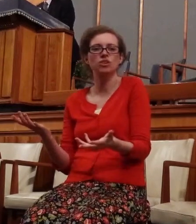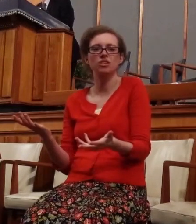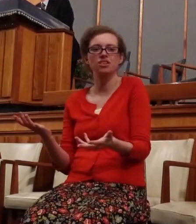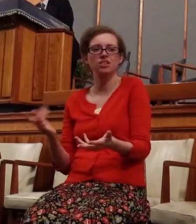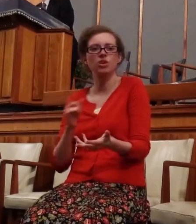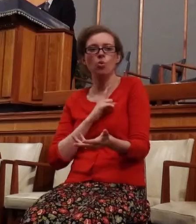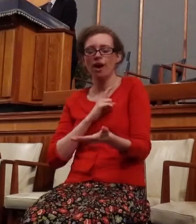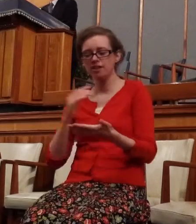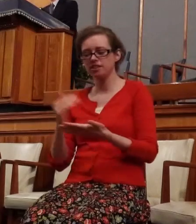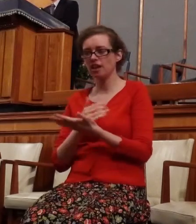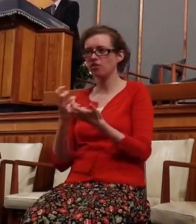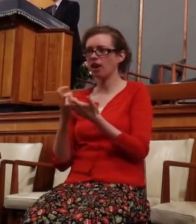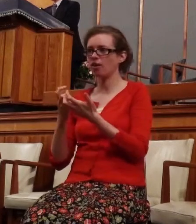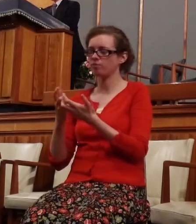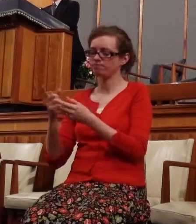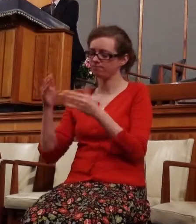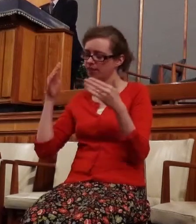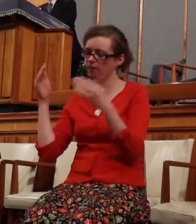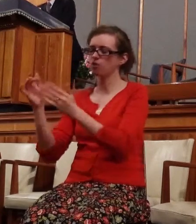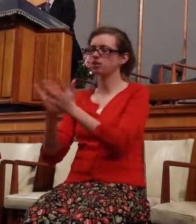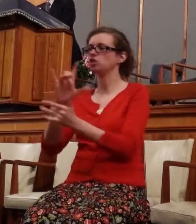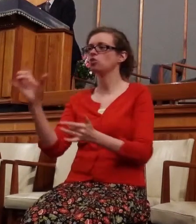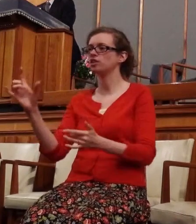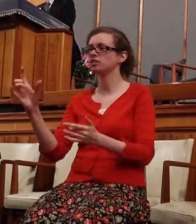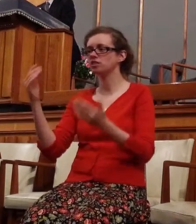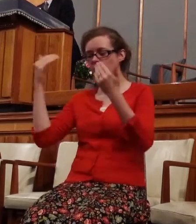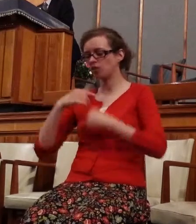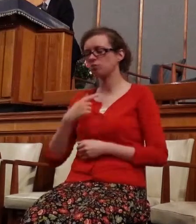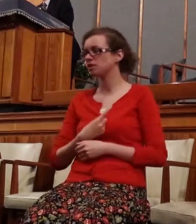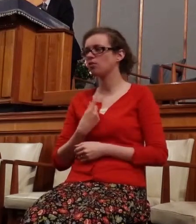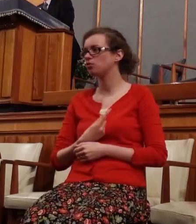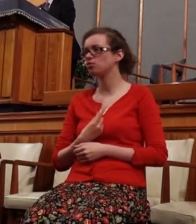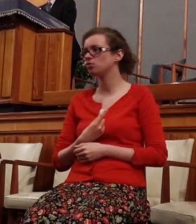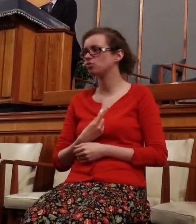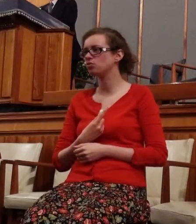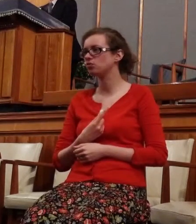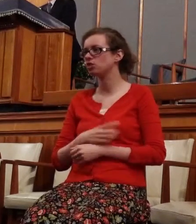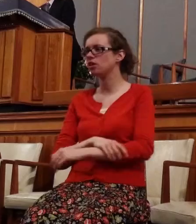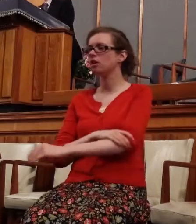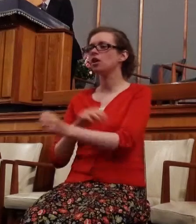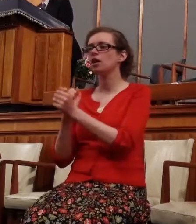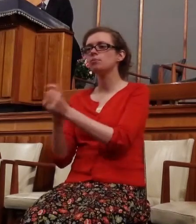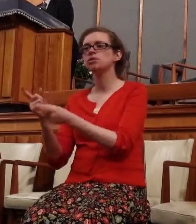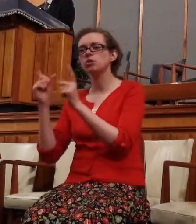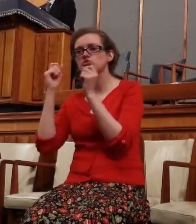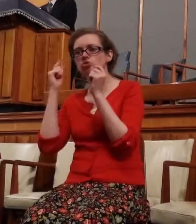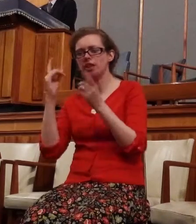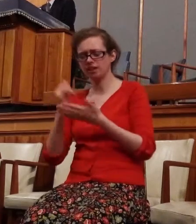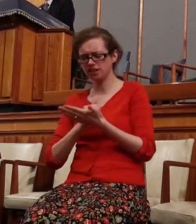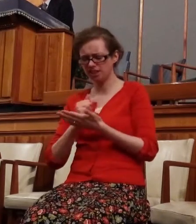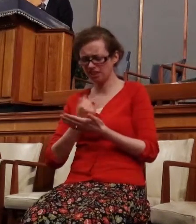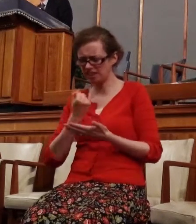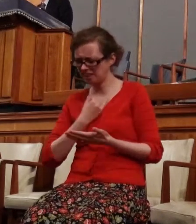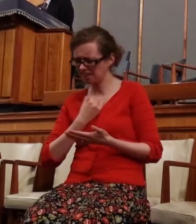Christ dying. That's the difference. And the jailer saw his iniquity. He saw his indignity, he saw